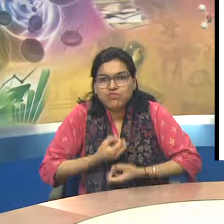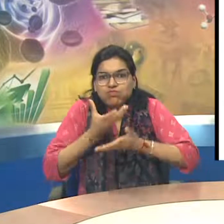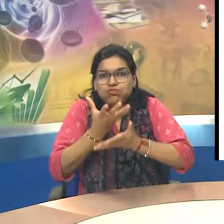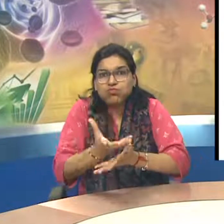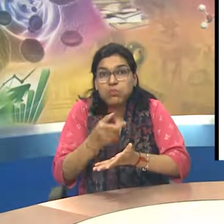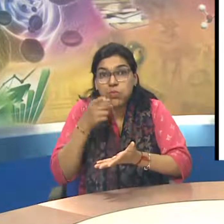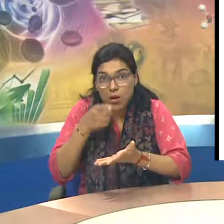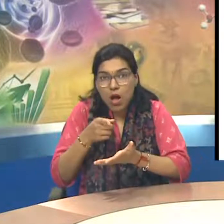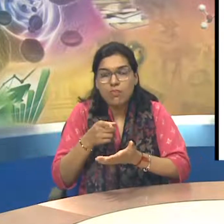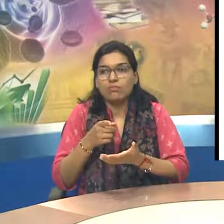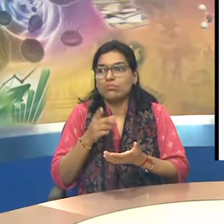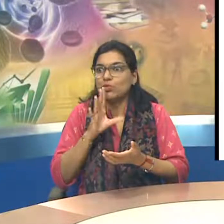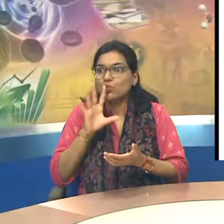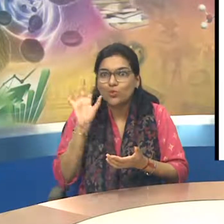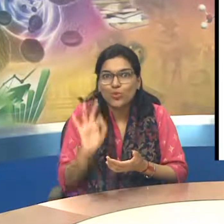communication.